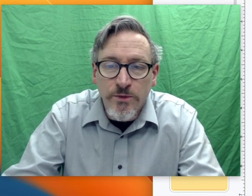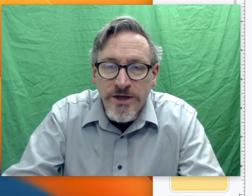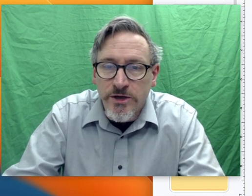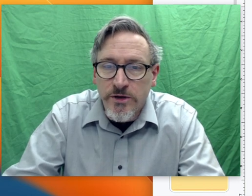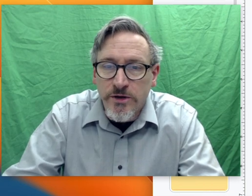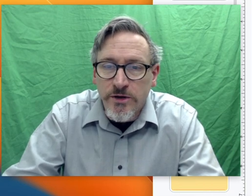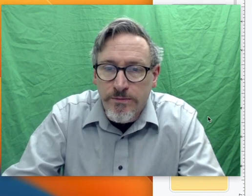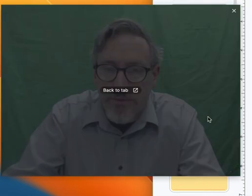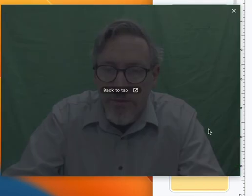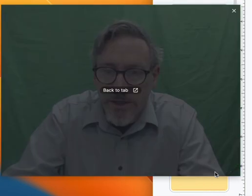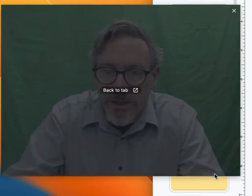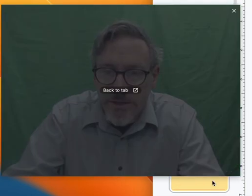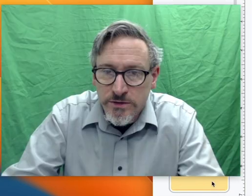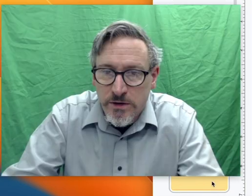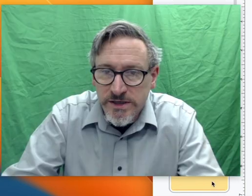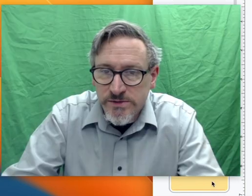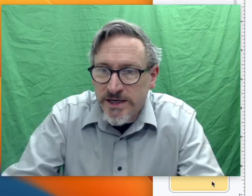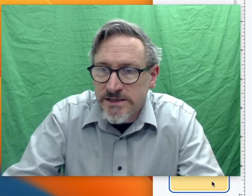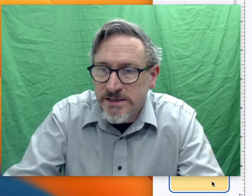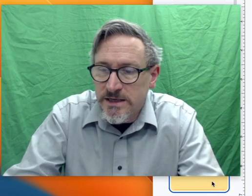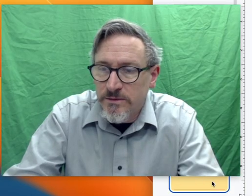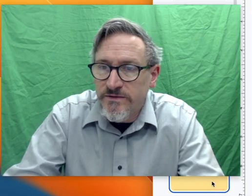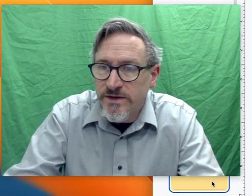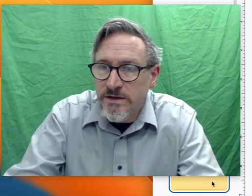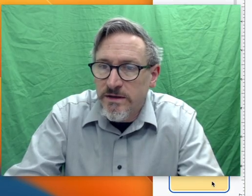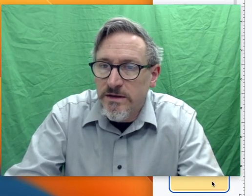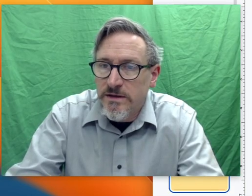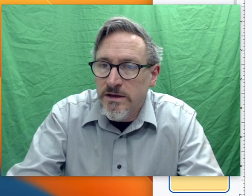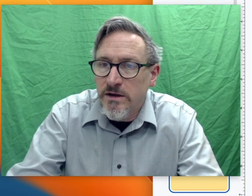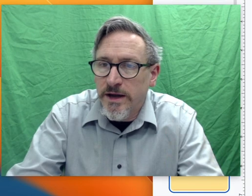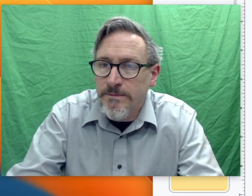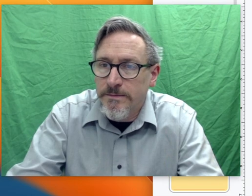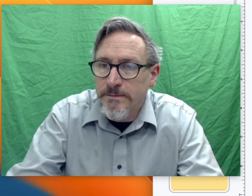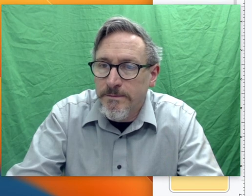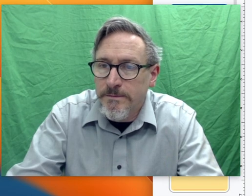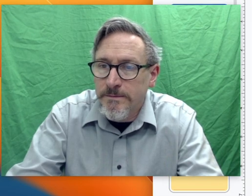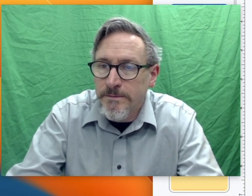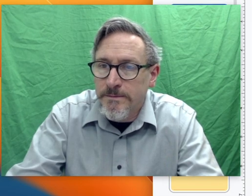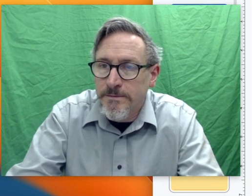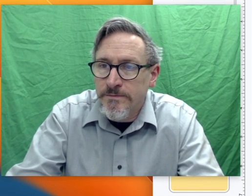So we could go through and point to all these. Why is this not moving? Okay.